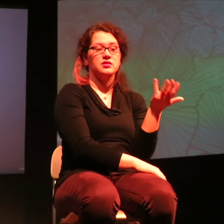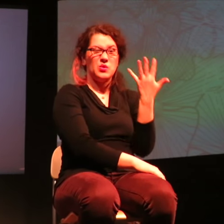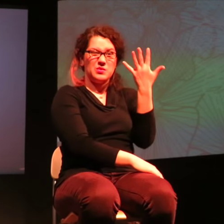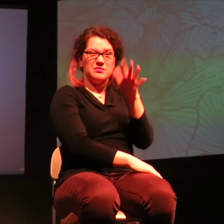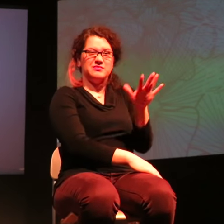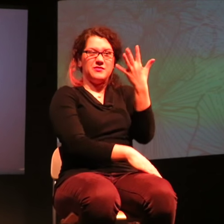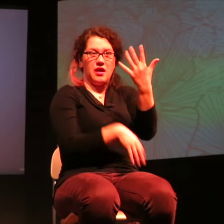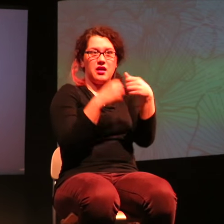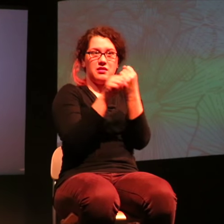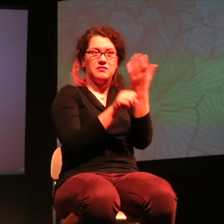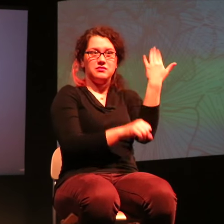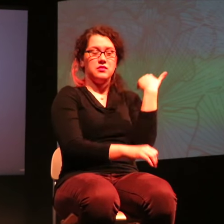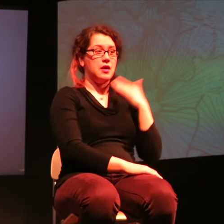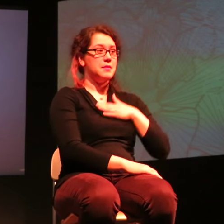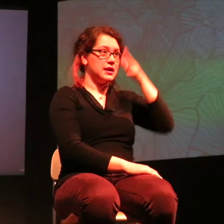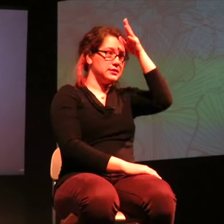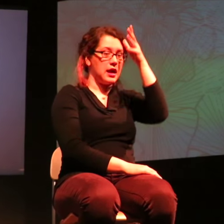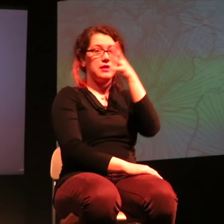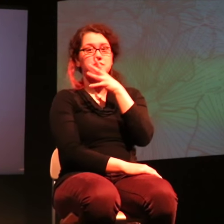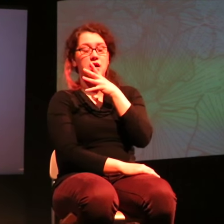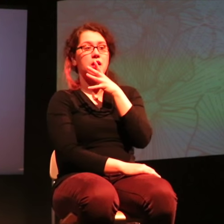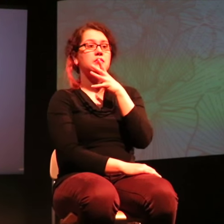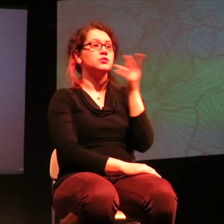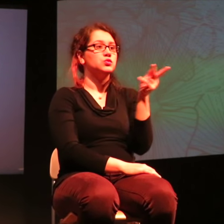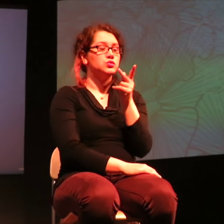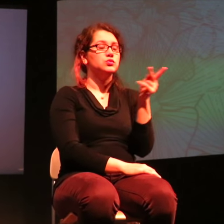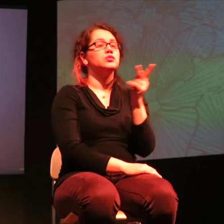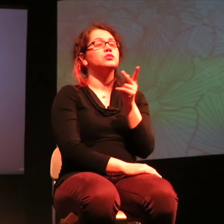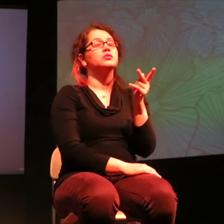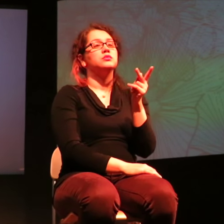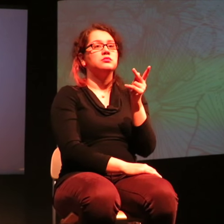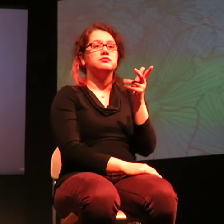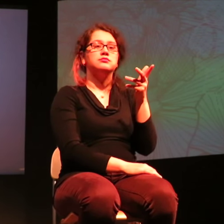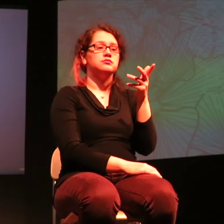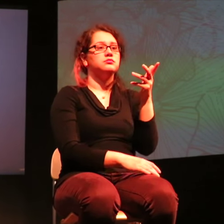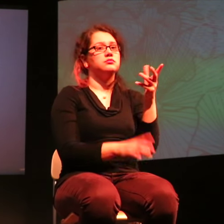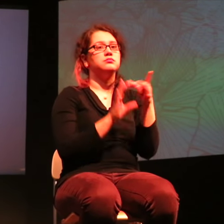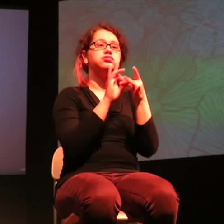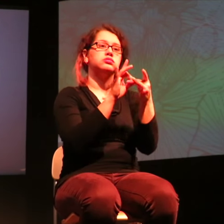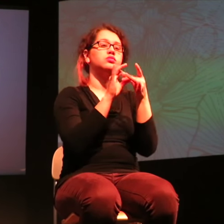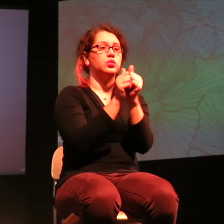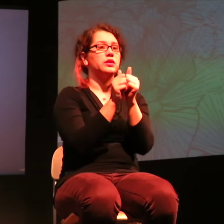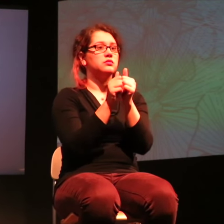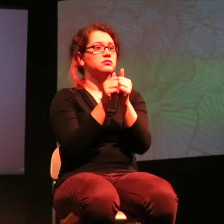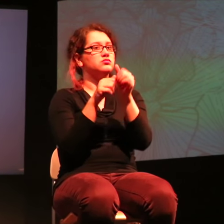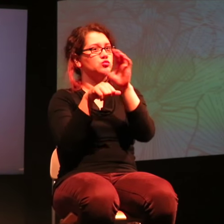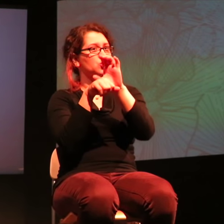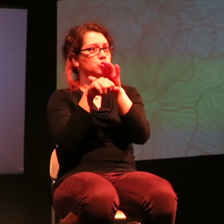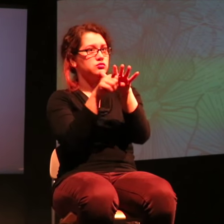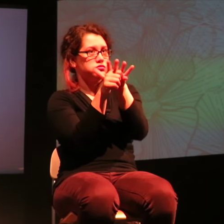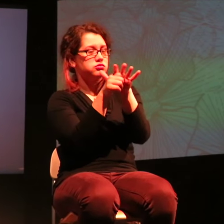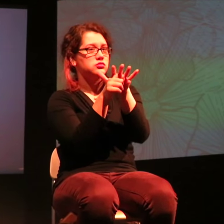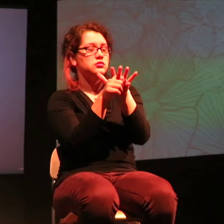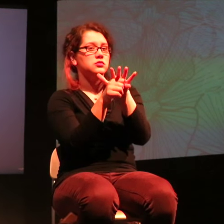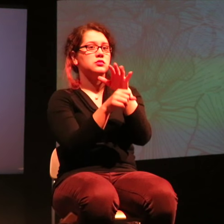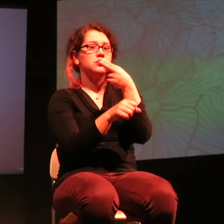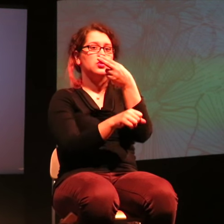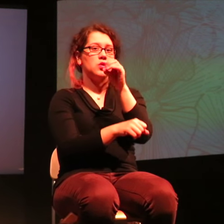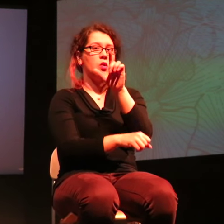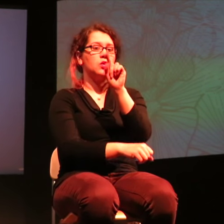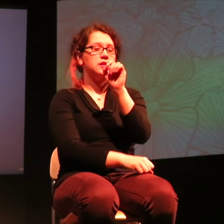my dad and my mom got plugged into a local church. Or it's called Holton Wesleyan Church in